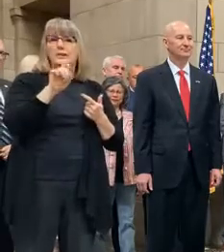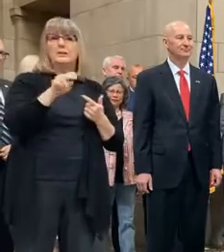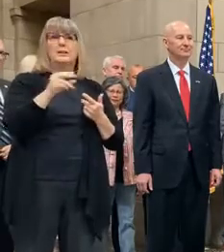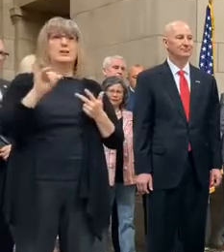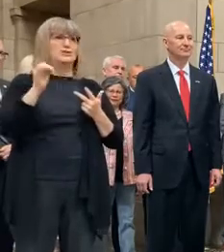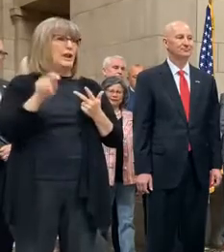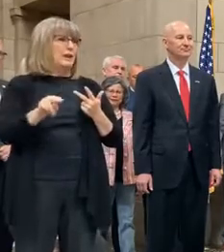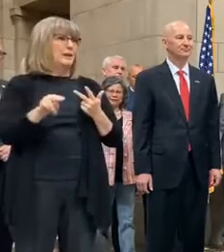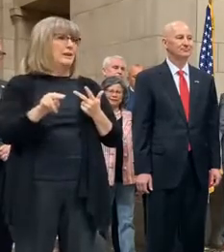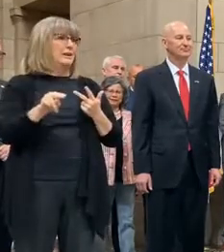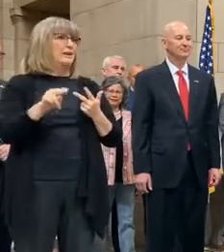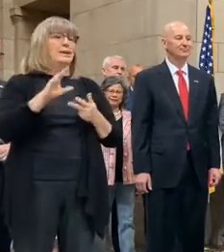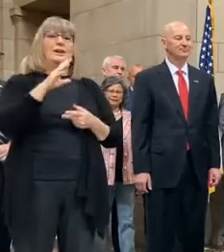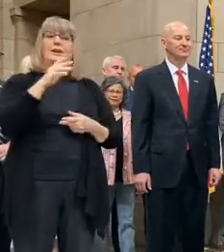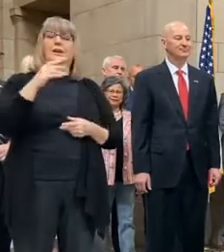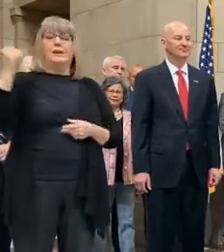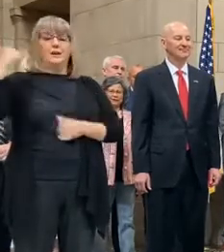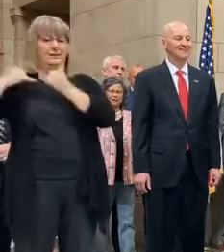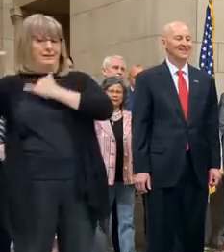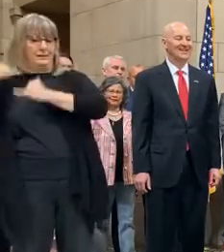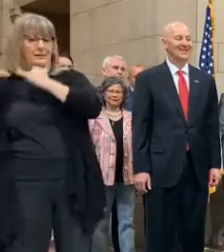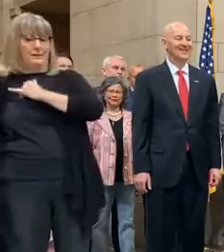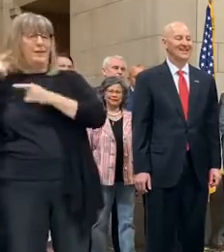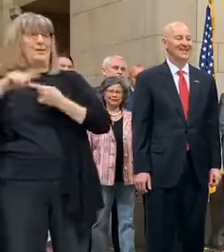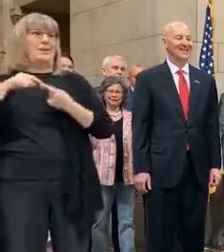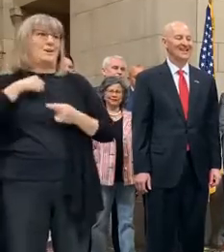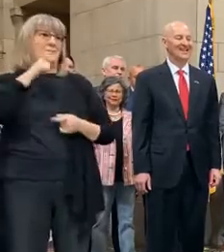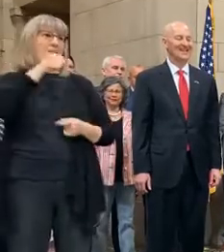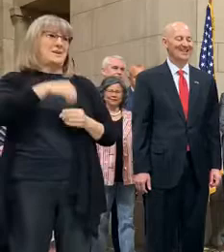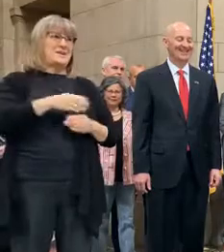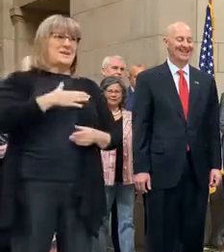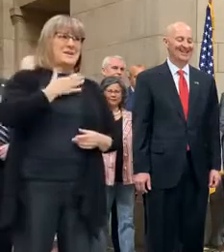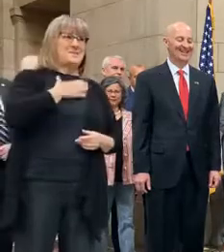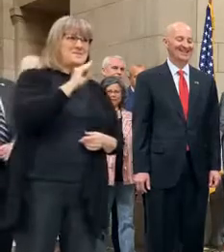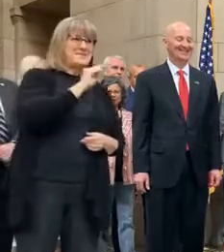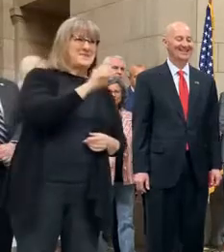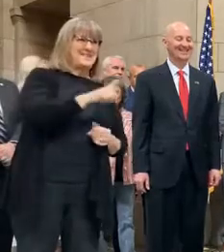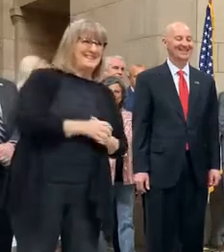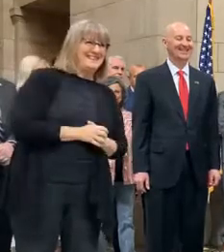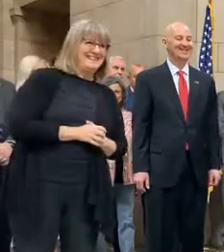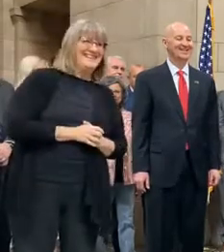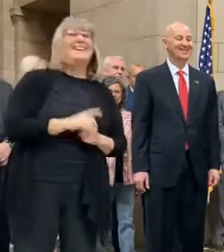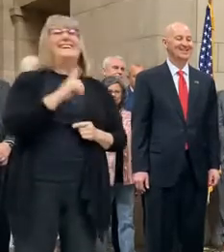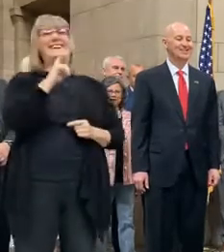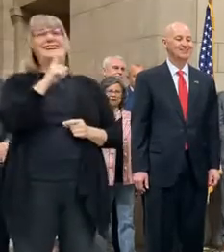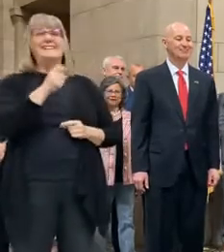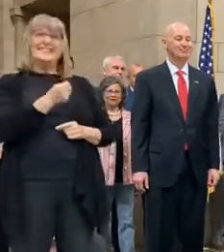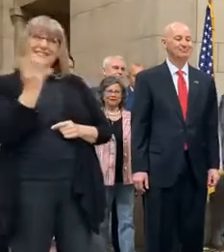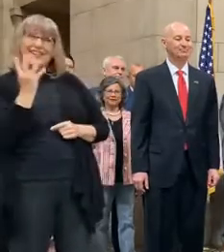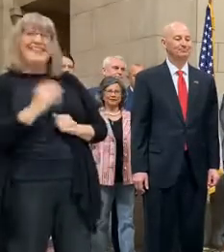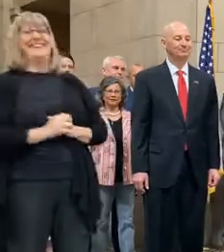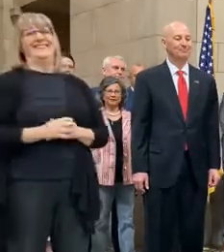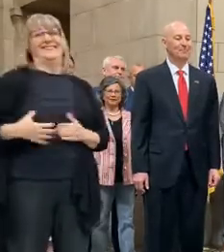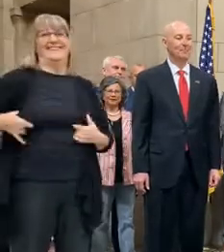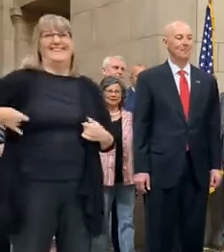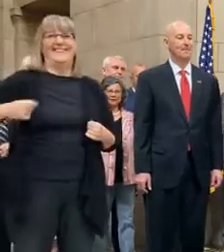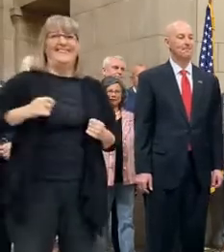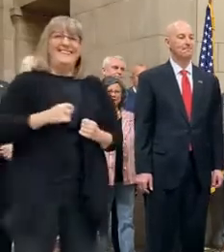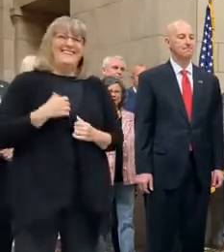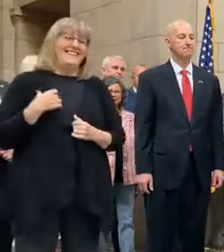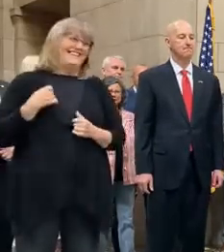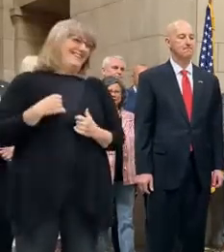and Jen, who took all my phone calls even when I was not in a happy mood, which were several.